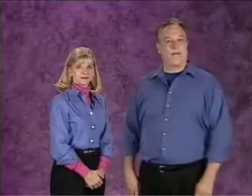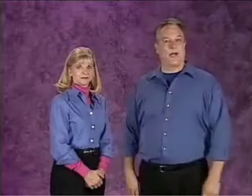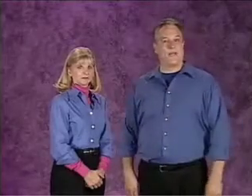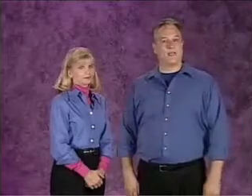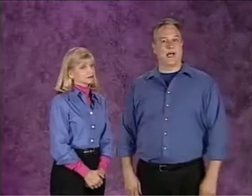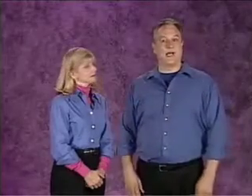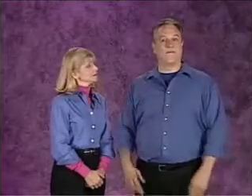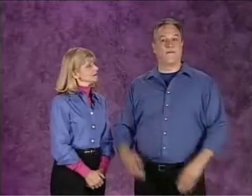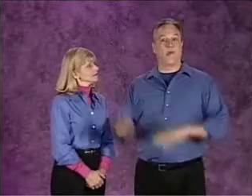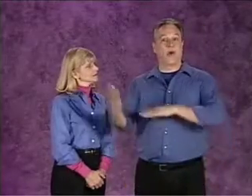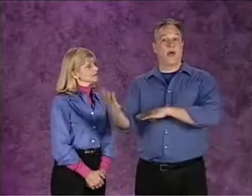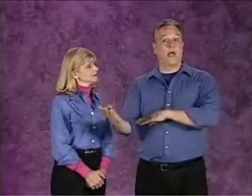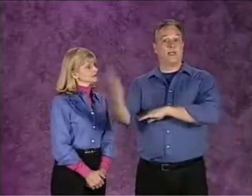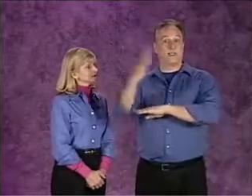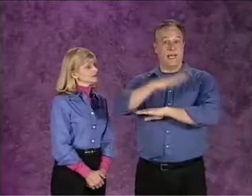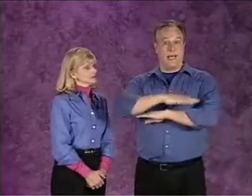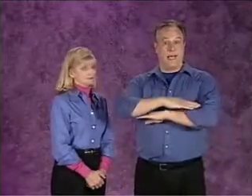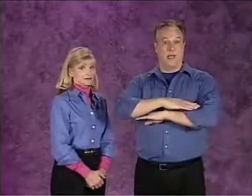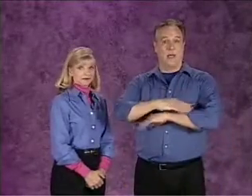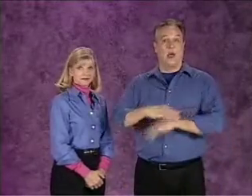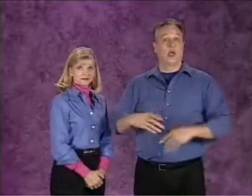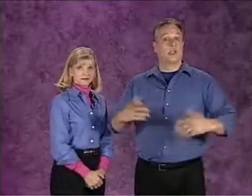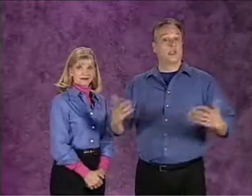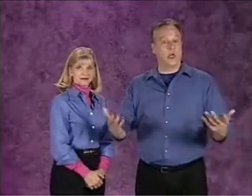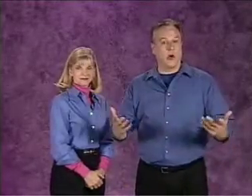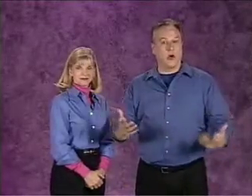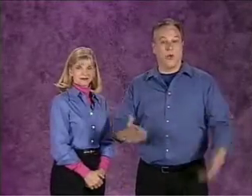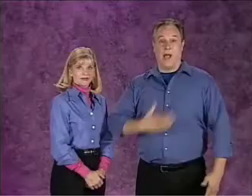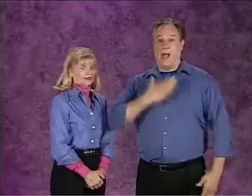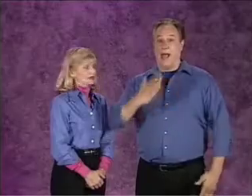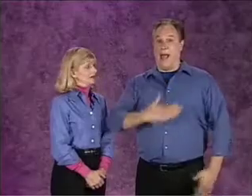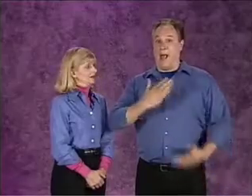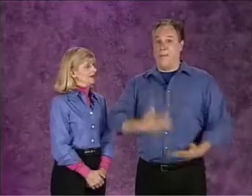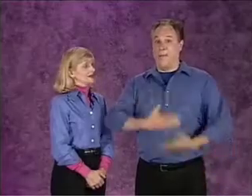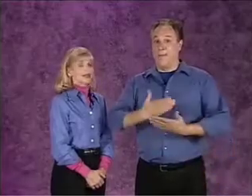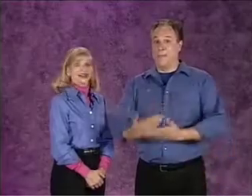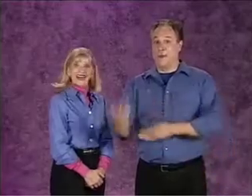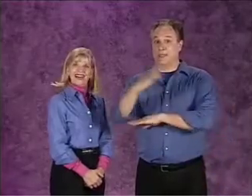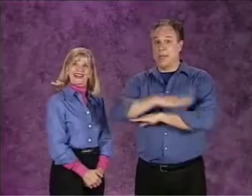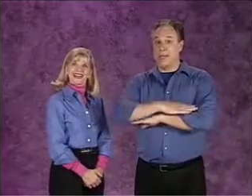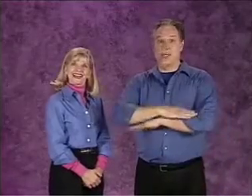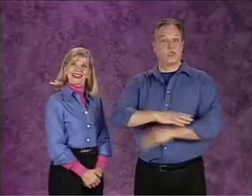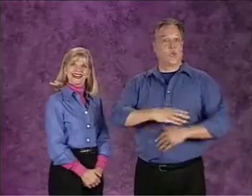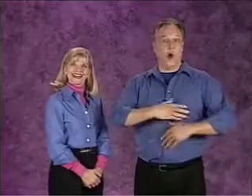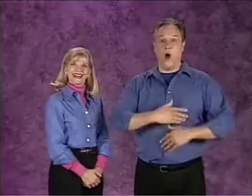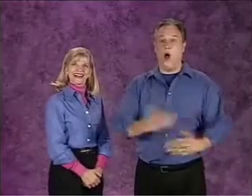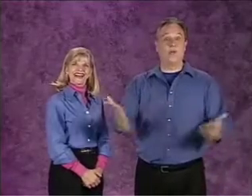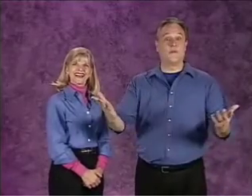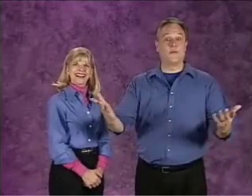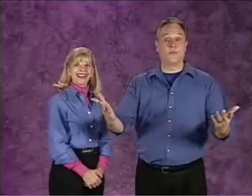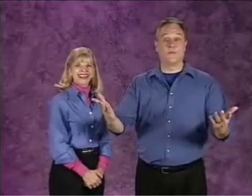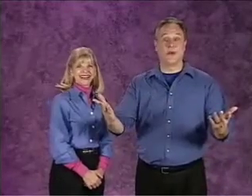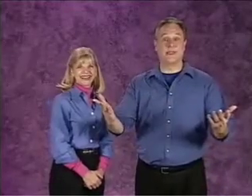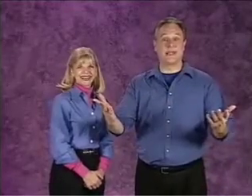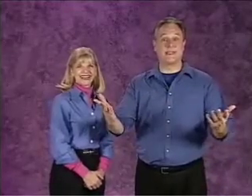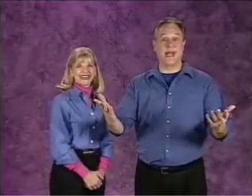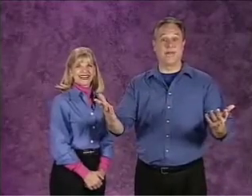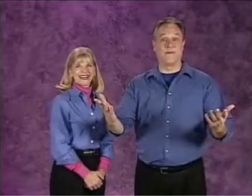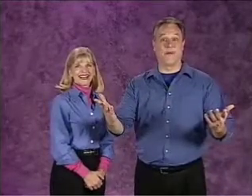find the sign for day. So, happy birthday to all of you whose birthdays came before